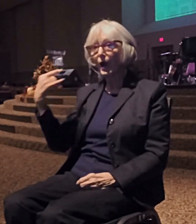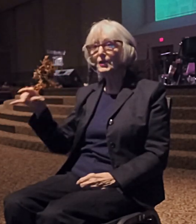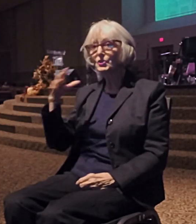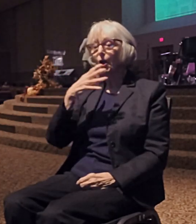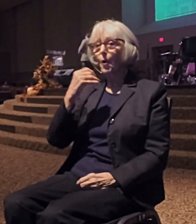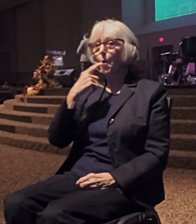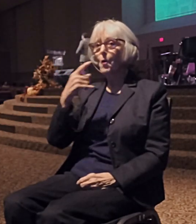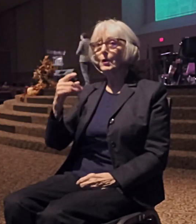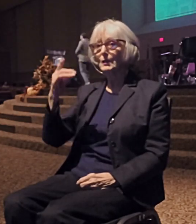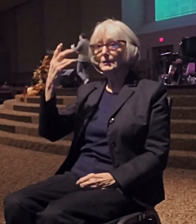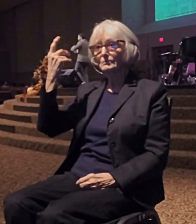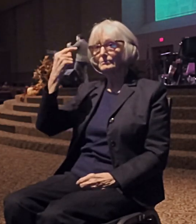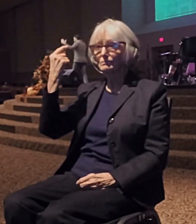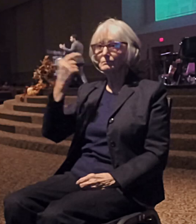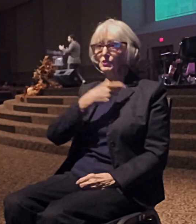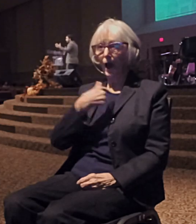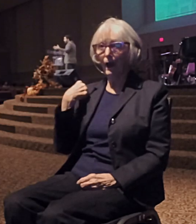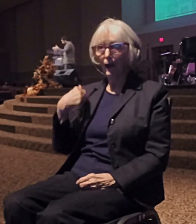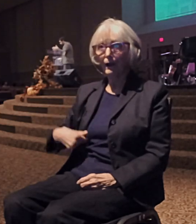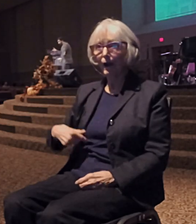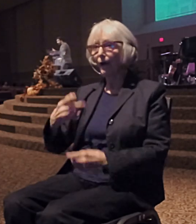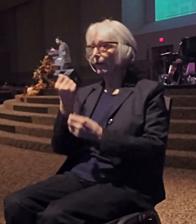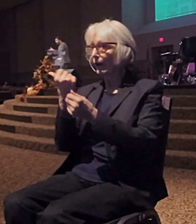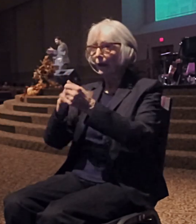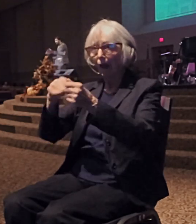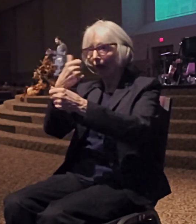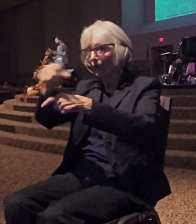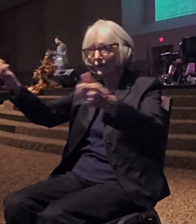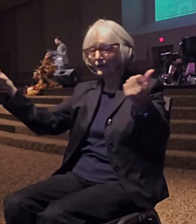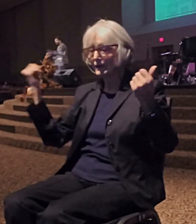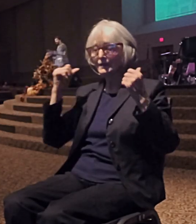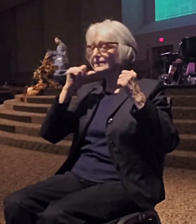Byzantine Empire or the Roman Empire come up with.